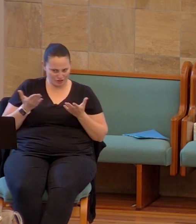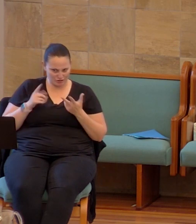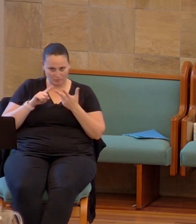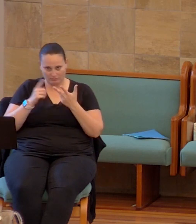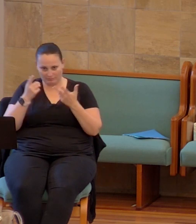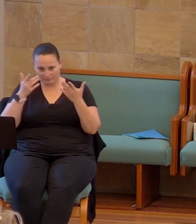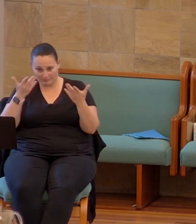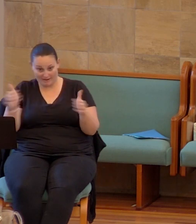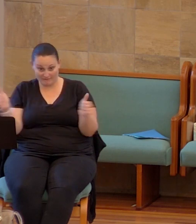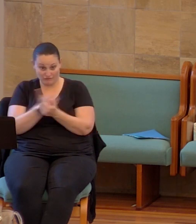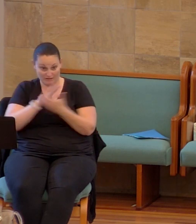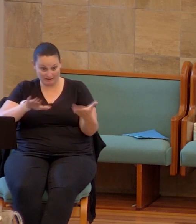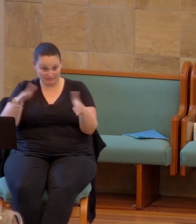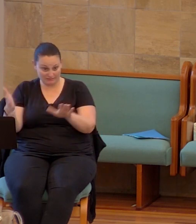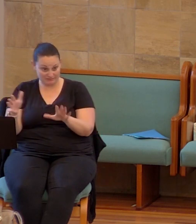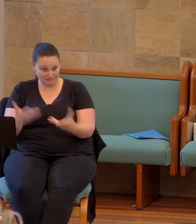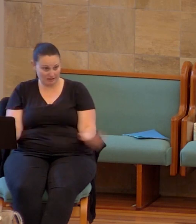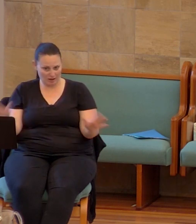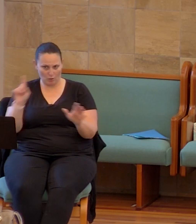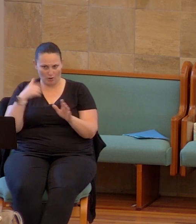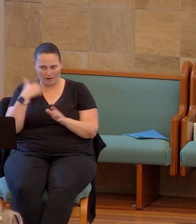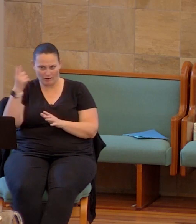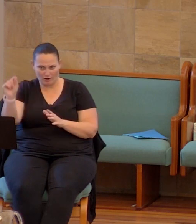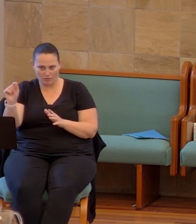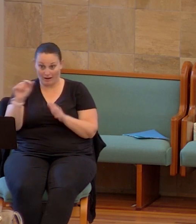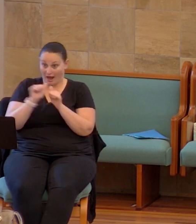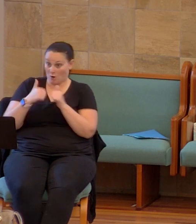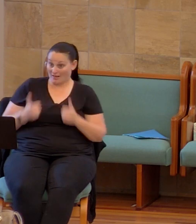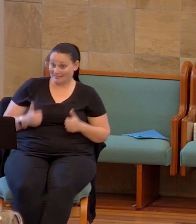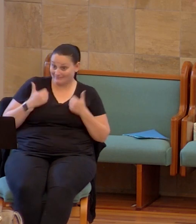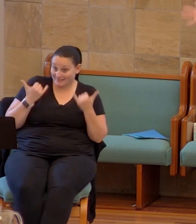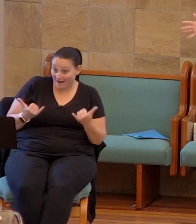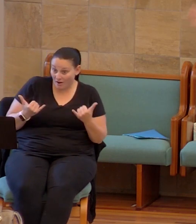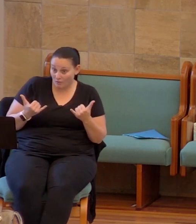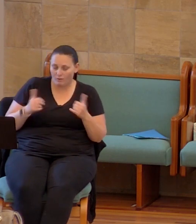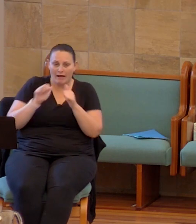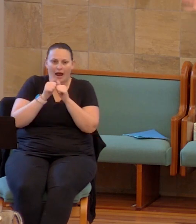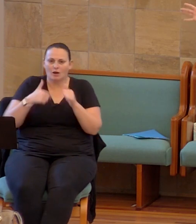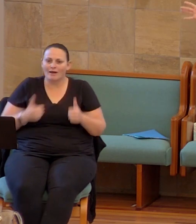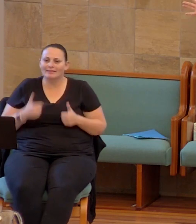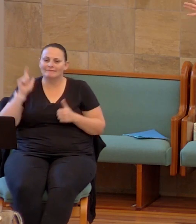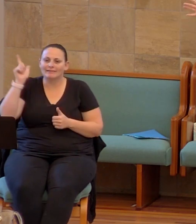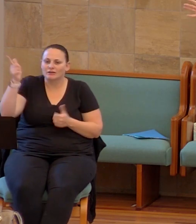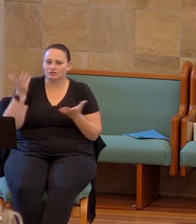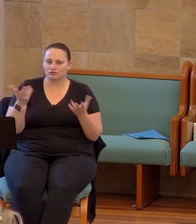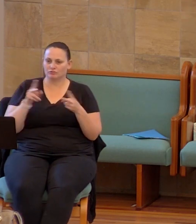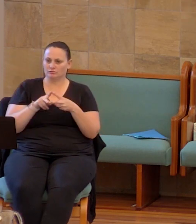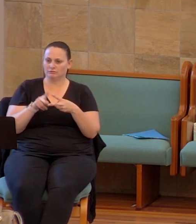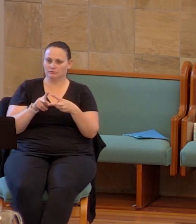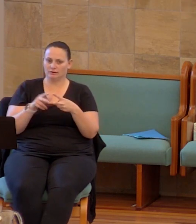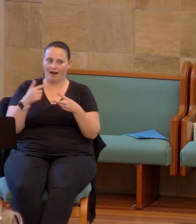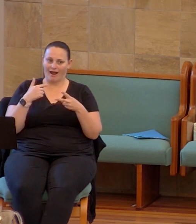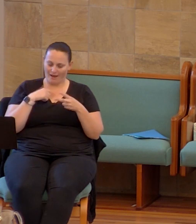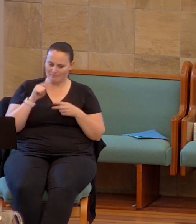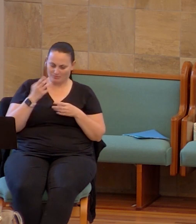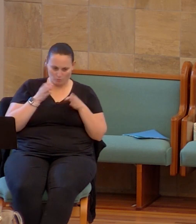after everything's done? How do I live now? How will I live later? I am the